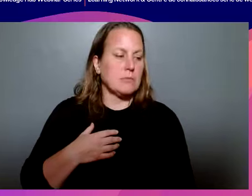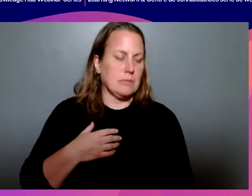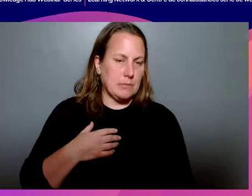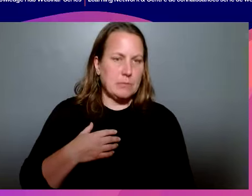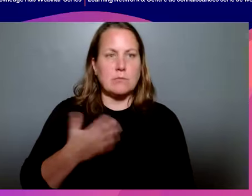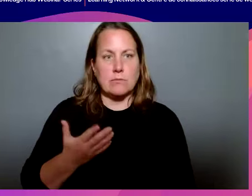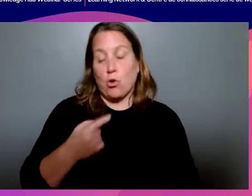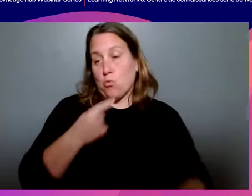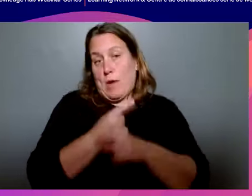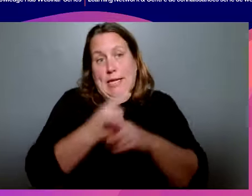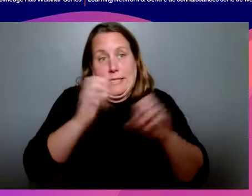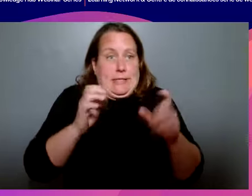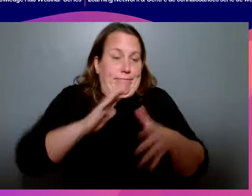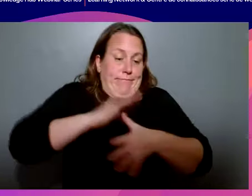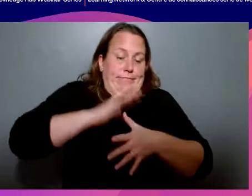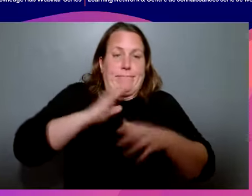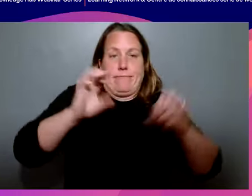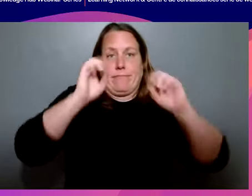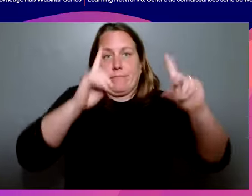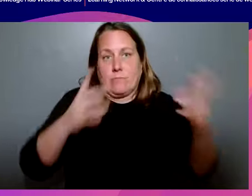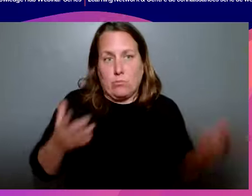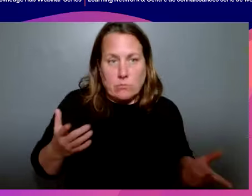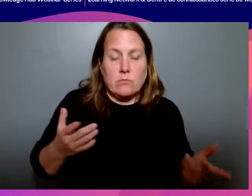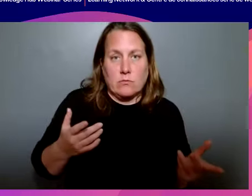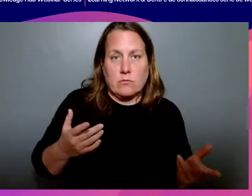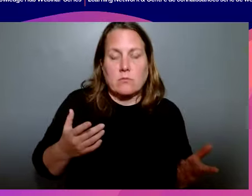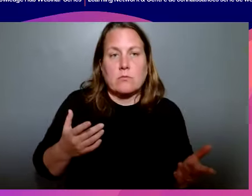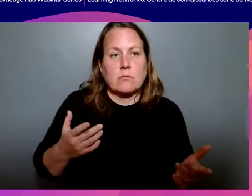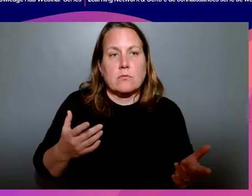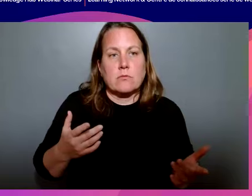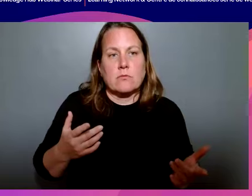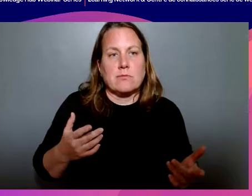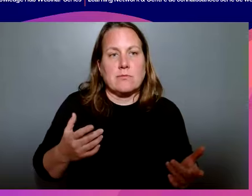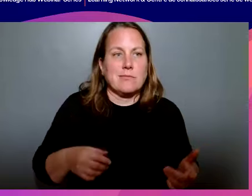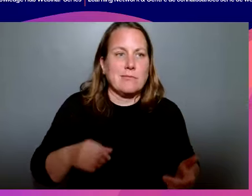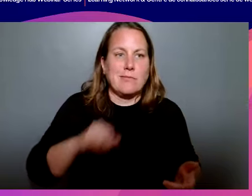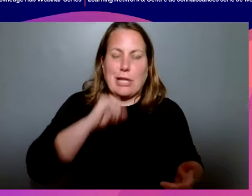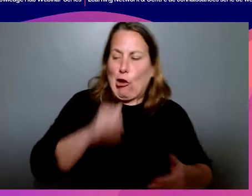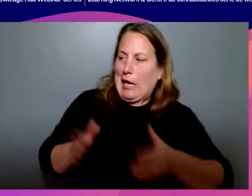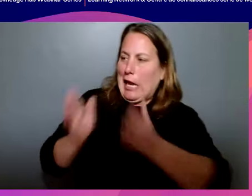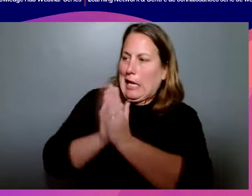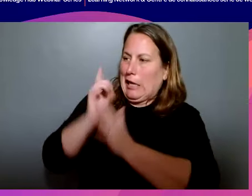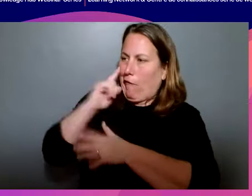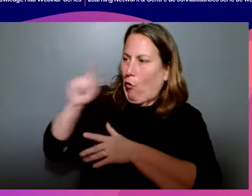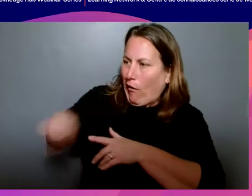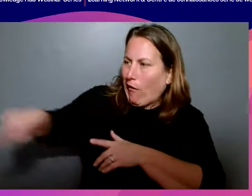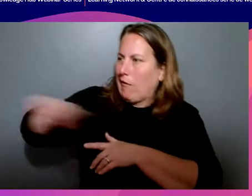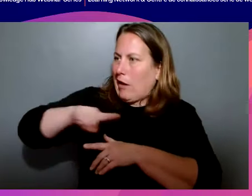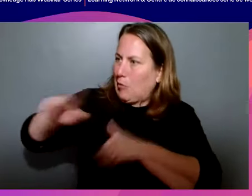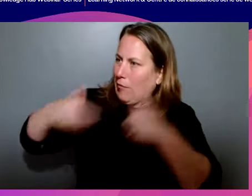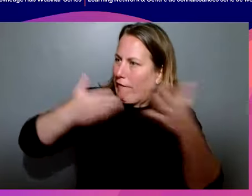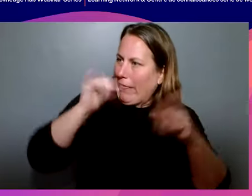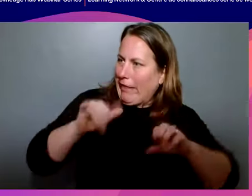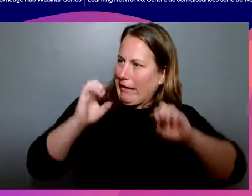Yeah, so education, first and foremost. So not asking for your colleagues at work to provide that